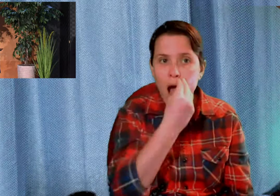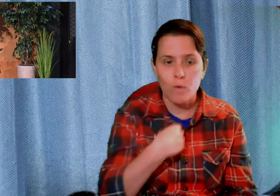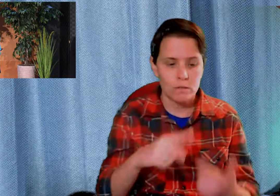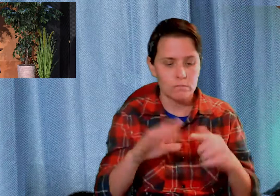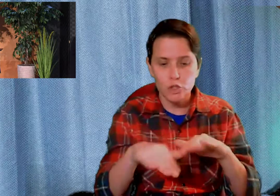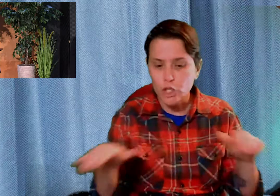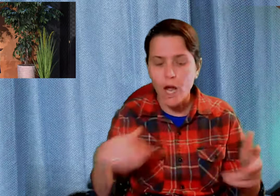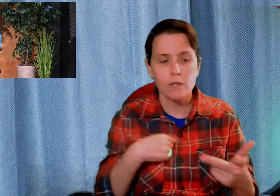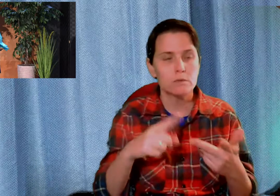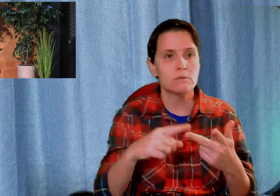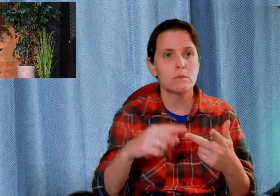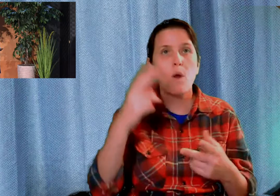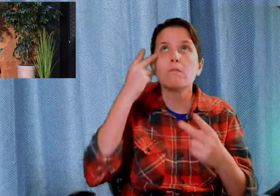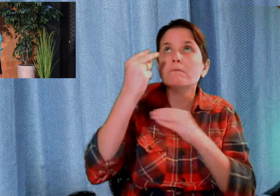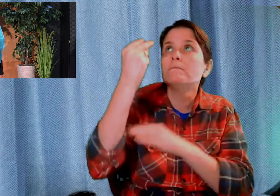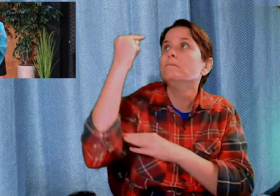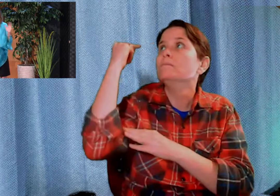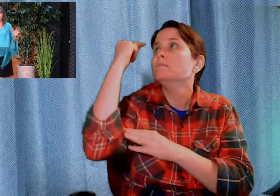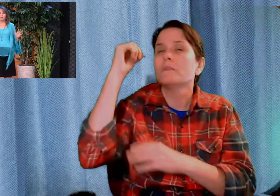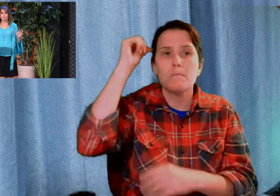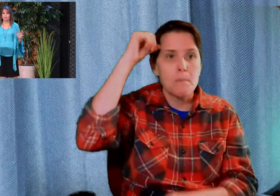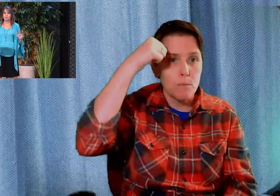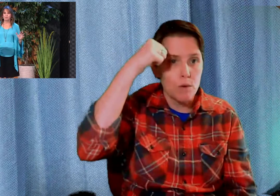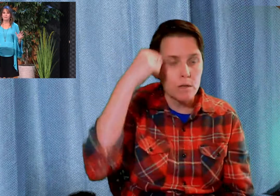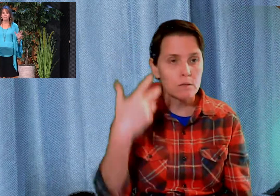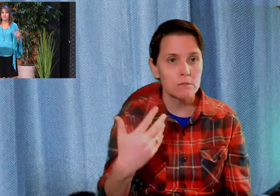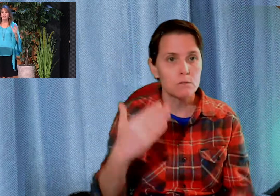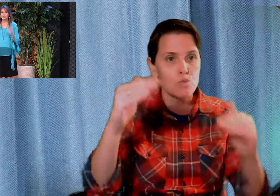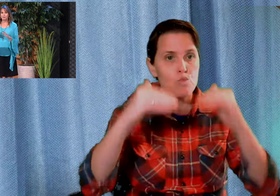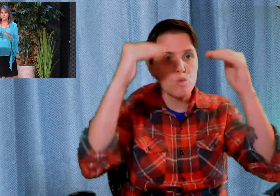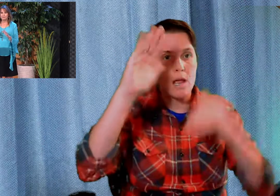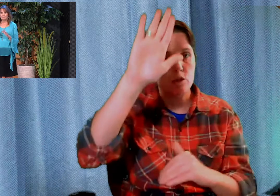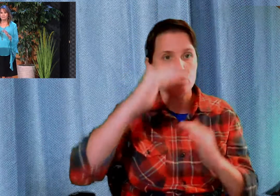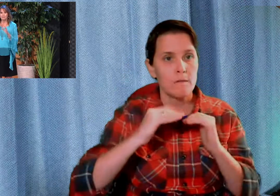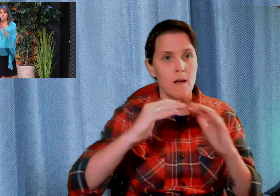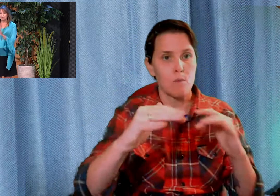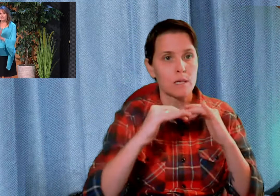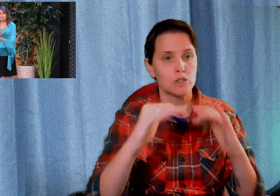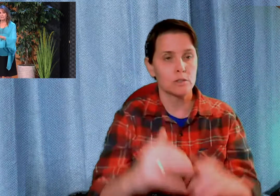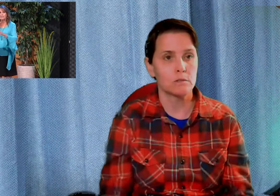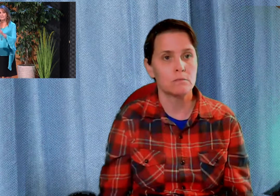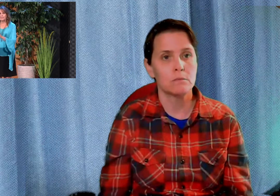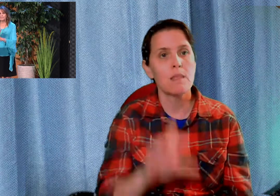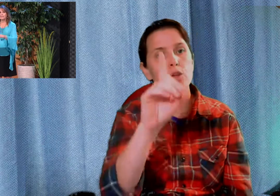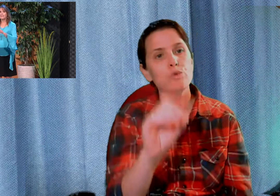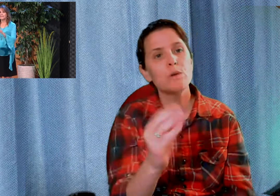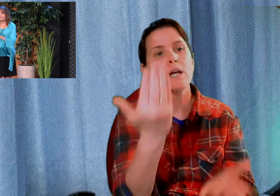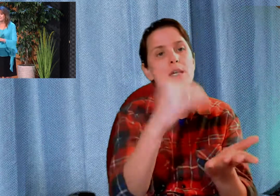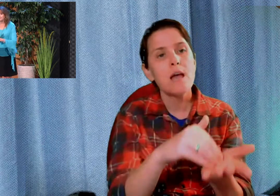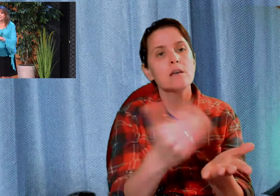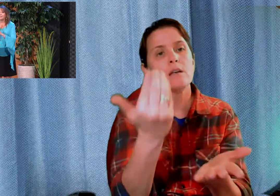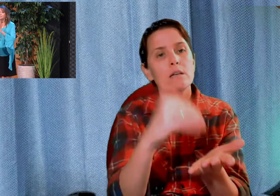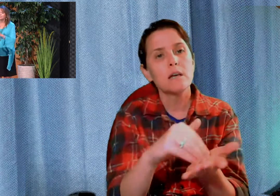Raise your vibration any way possible, and there's a million ways possible. Do it. Do it again and again